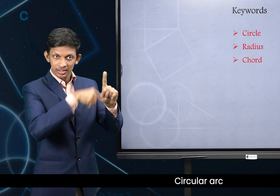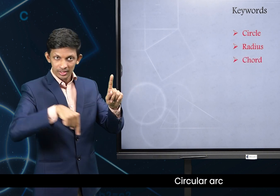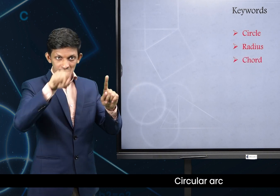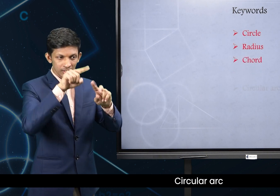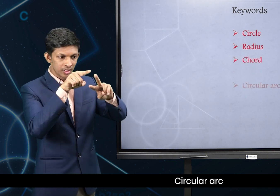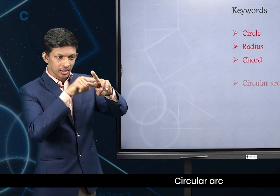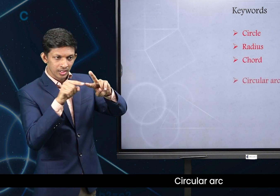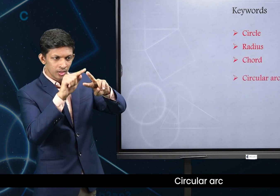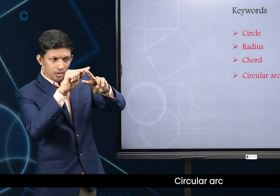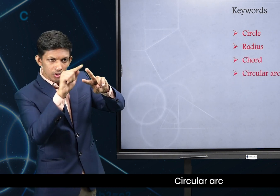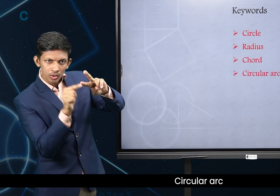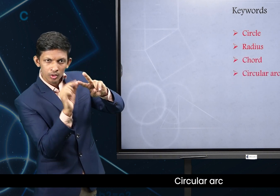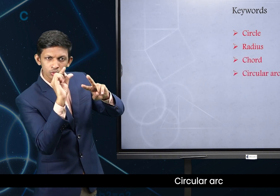circular arc,